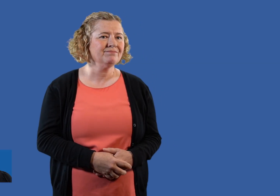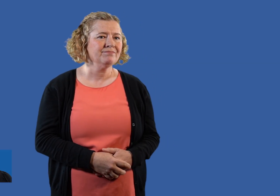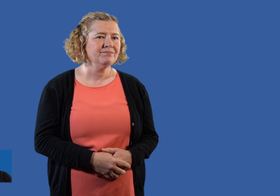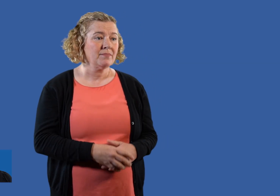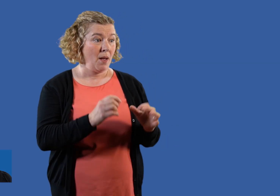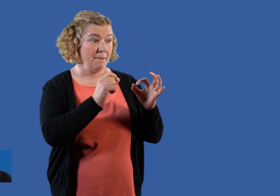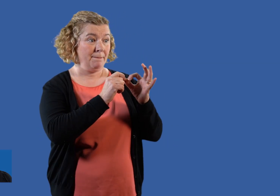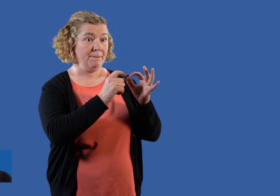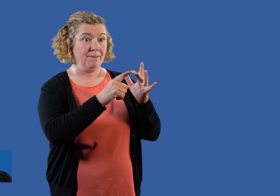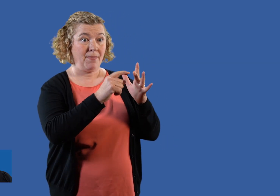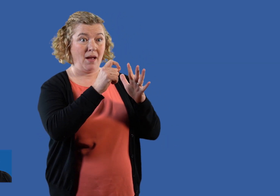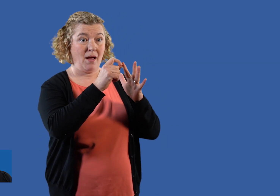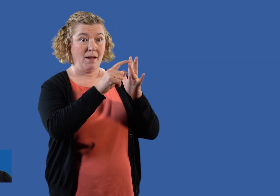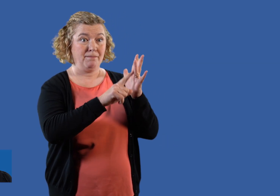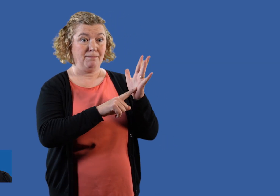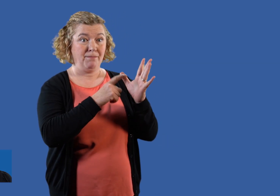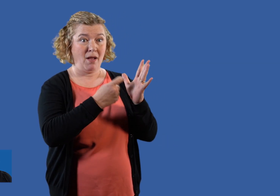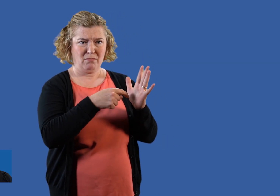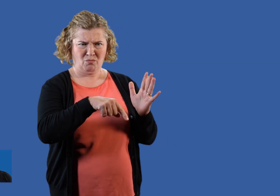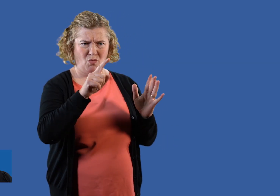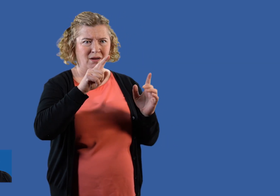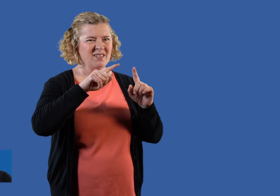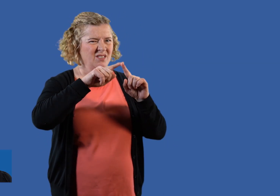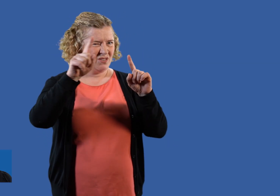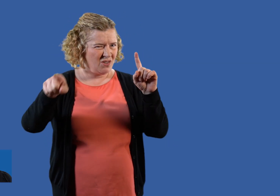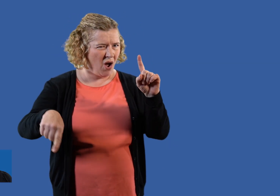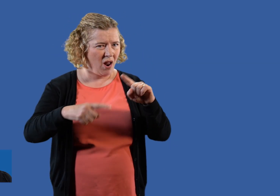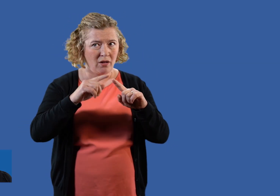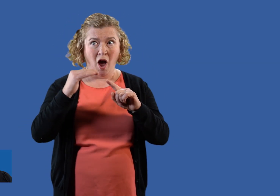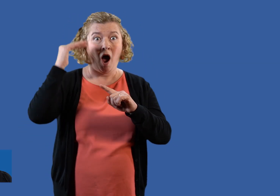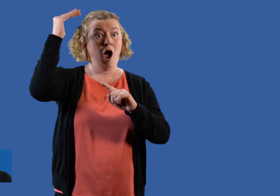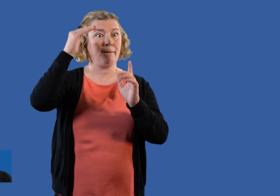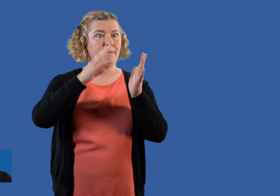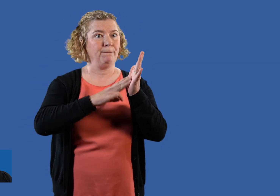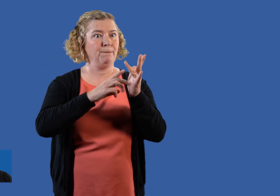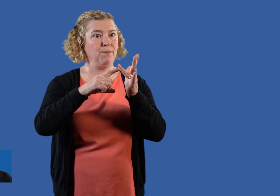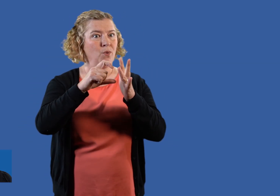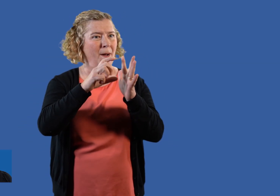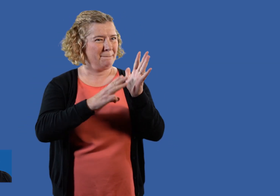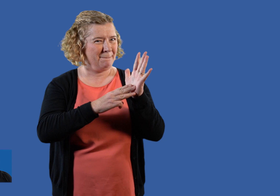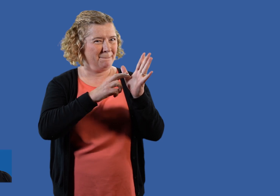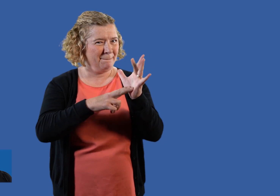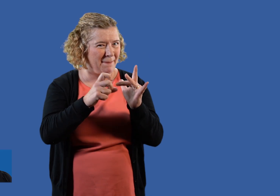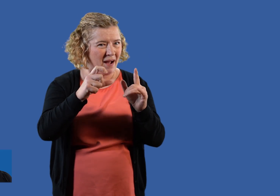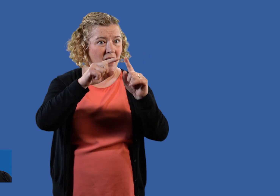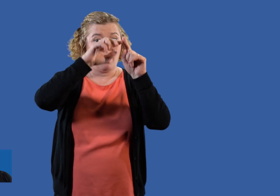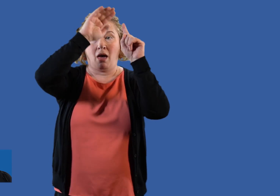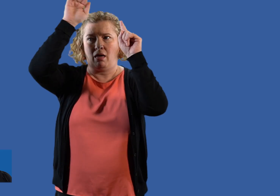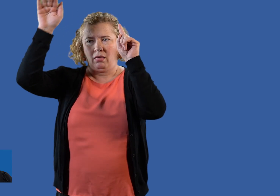So it's defined by recurrent or cycling patterns of manic and depressive episodes.